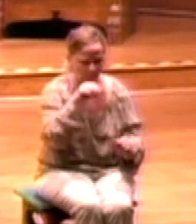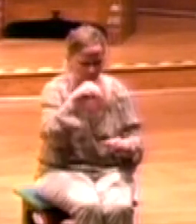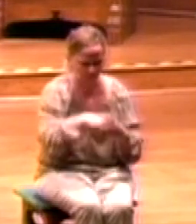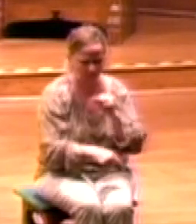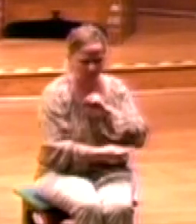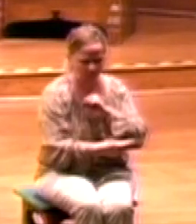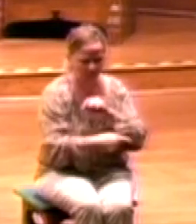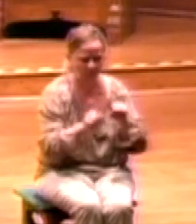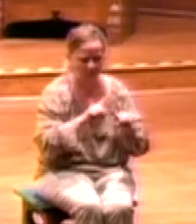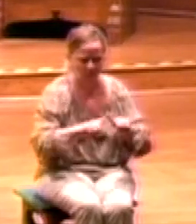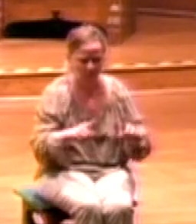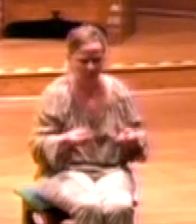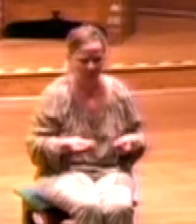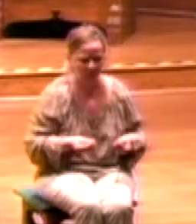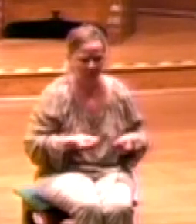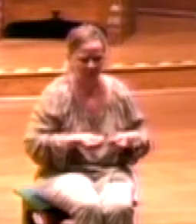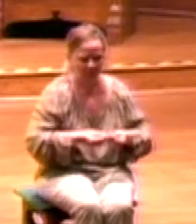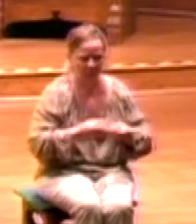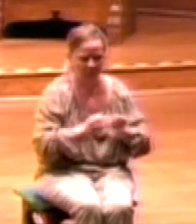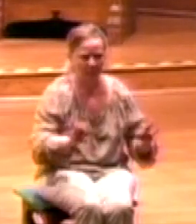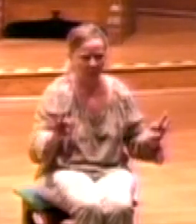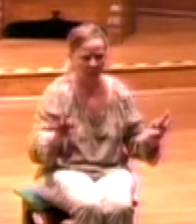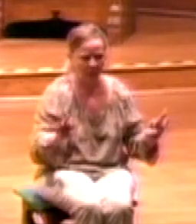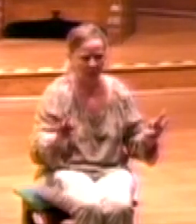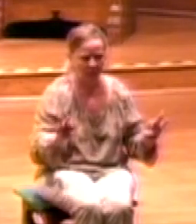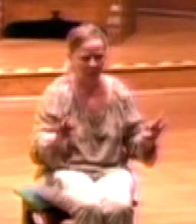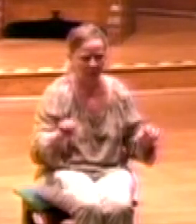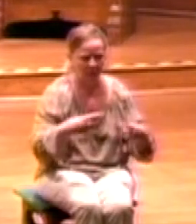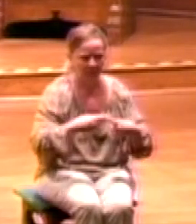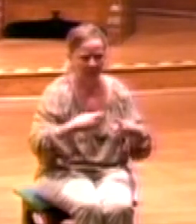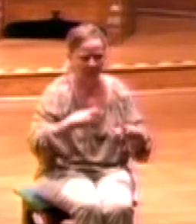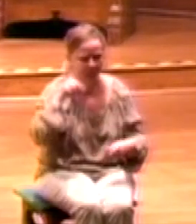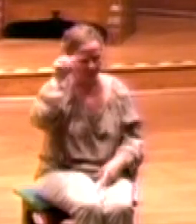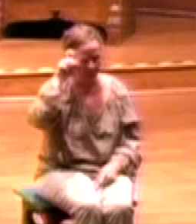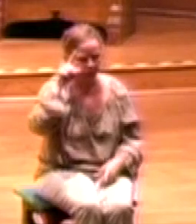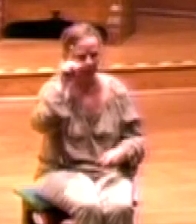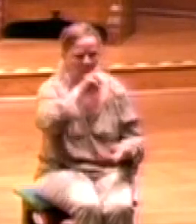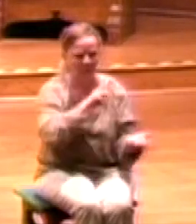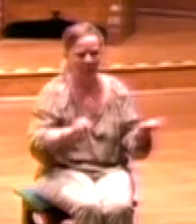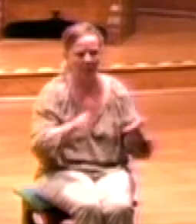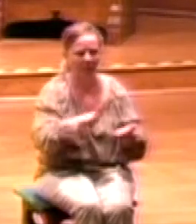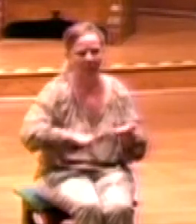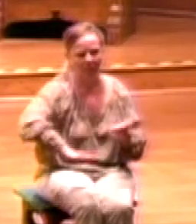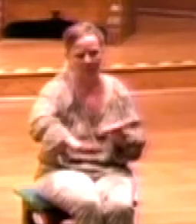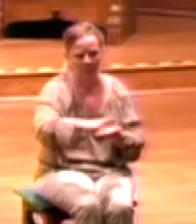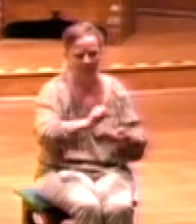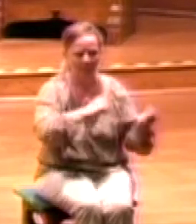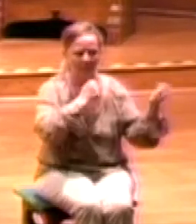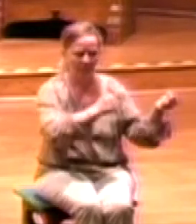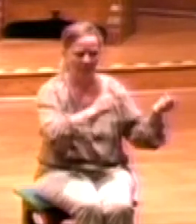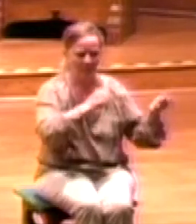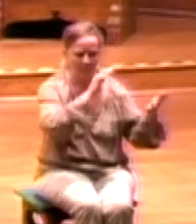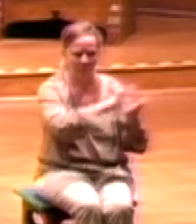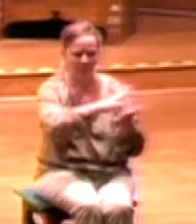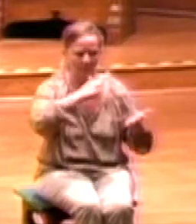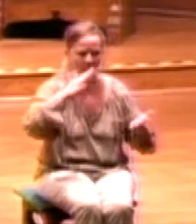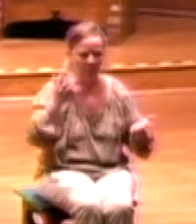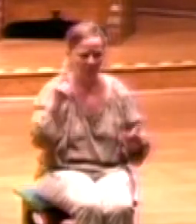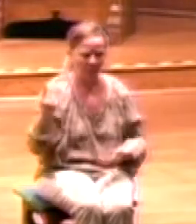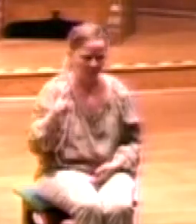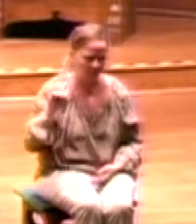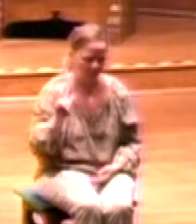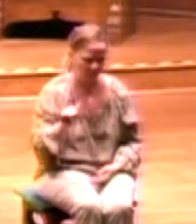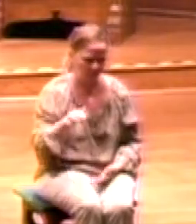temptation, but deliver us from evil. For thine is the kingdom, and the power, and the glory, forever and ever.